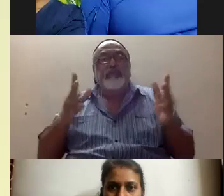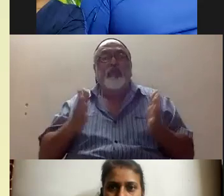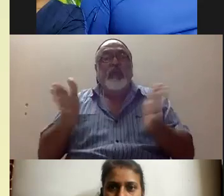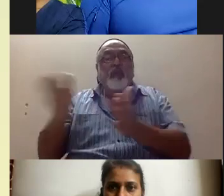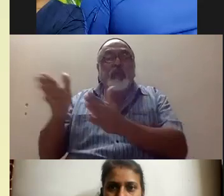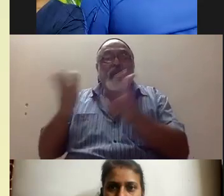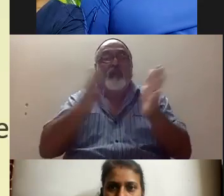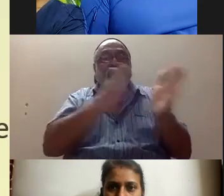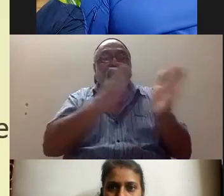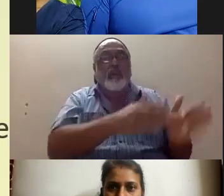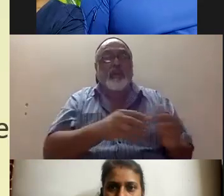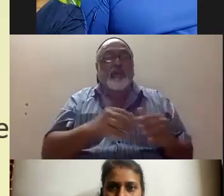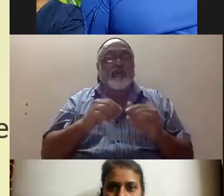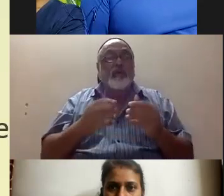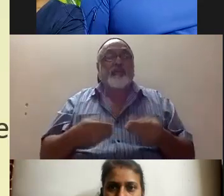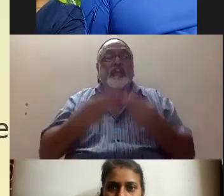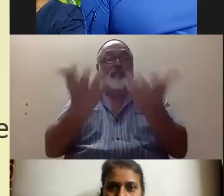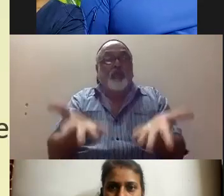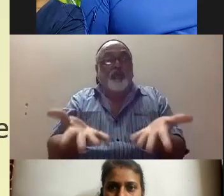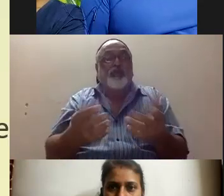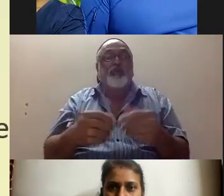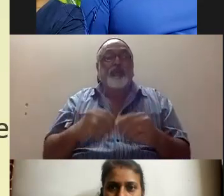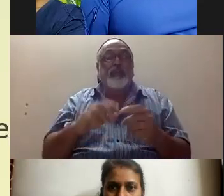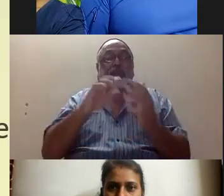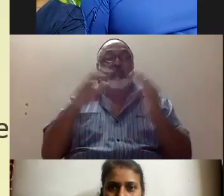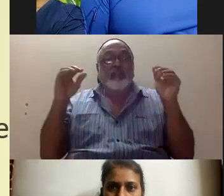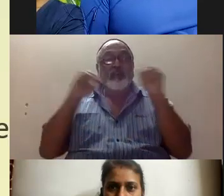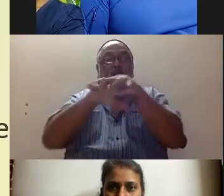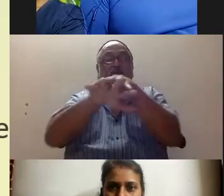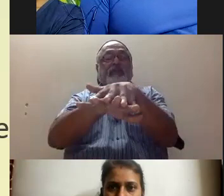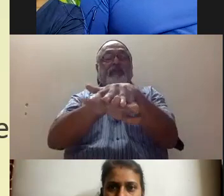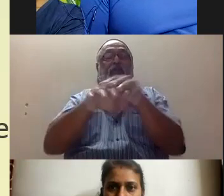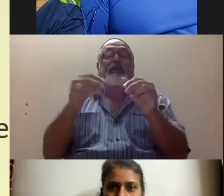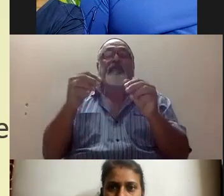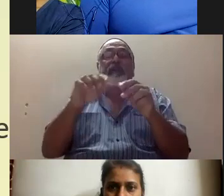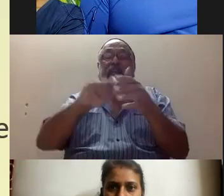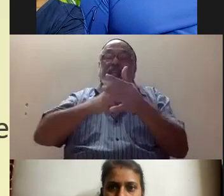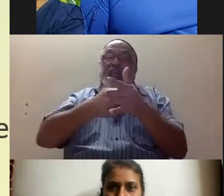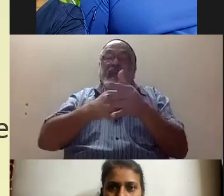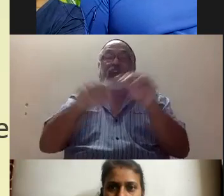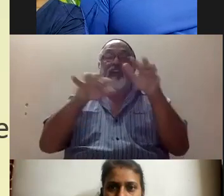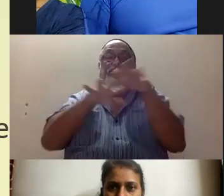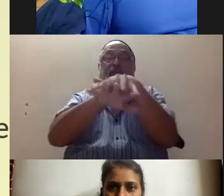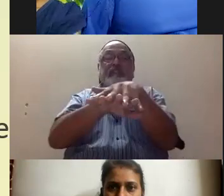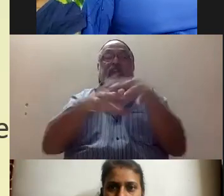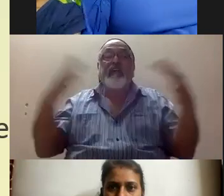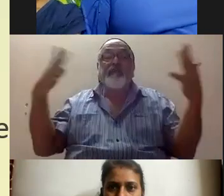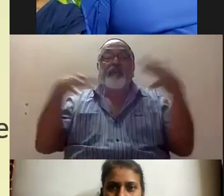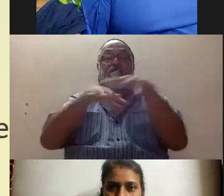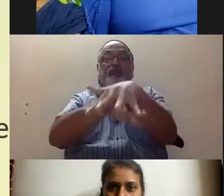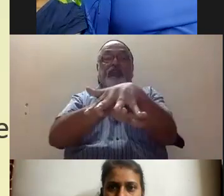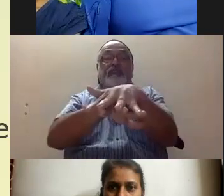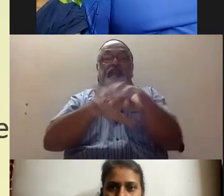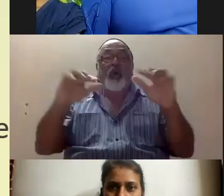way, you know, silos. And so convergence is very important, especially for our disability sector.